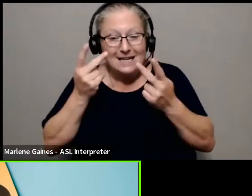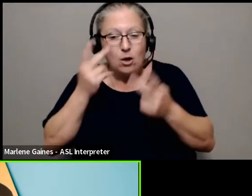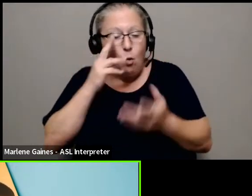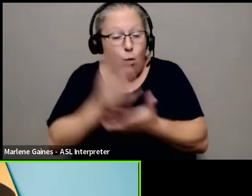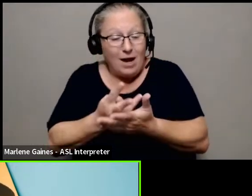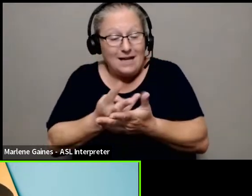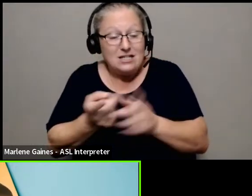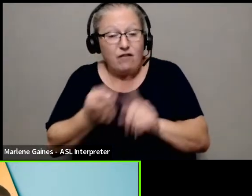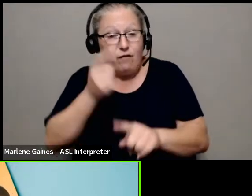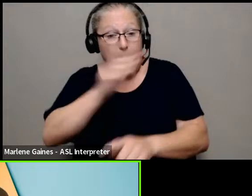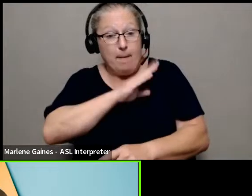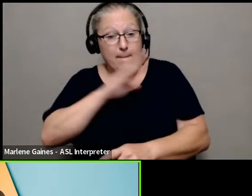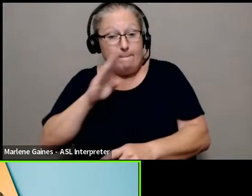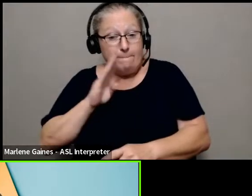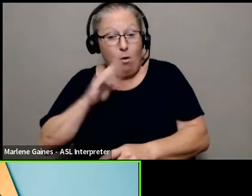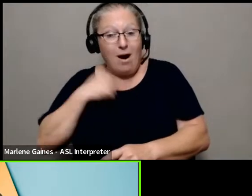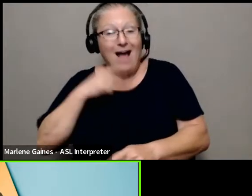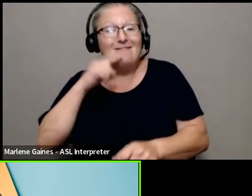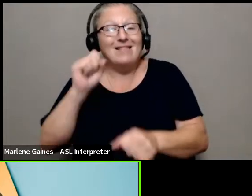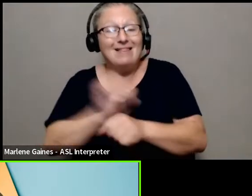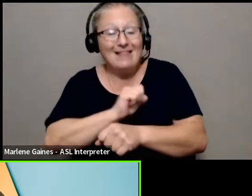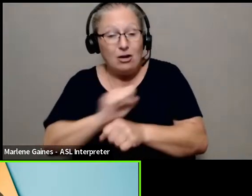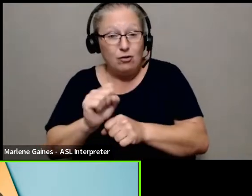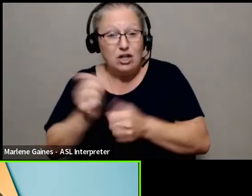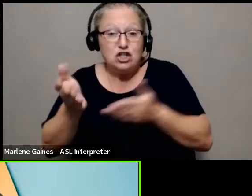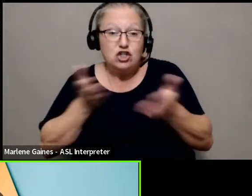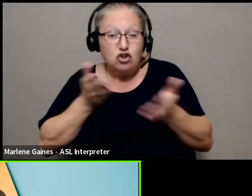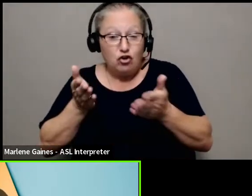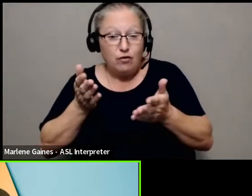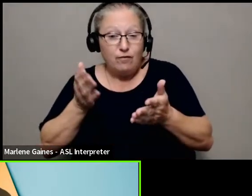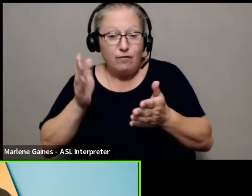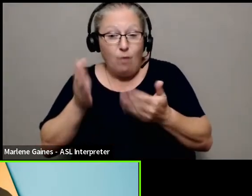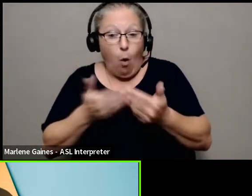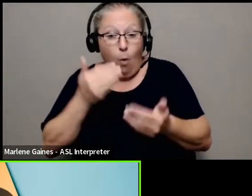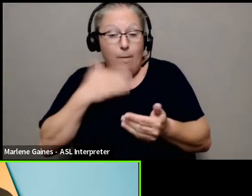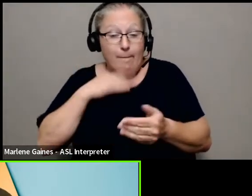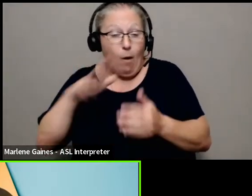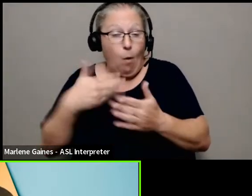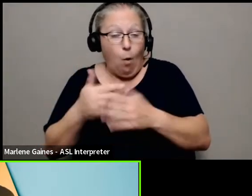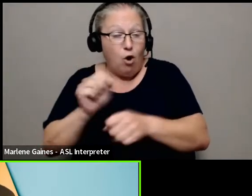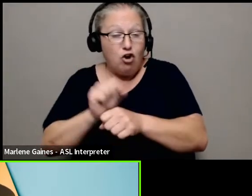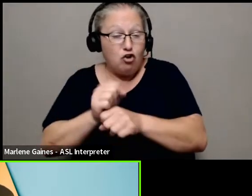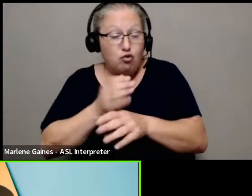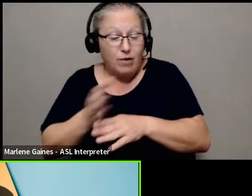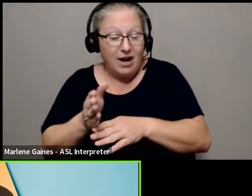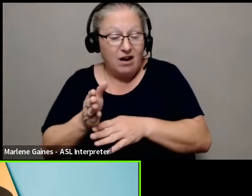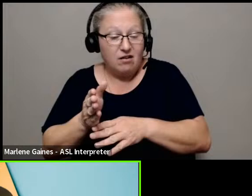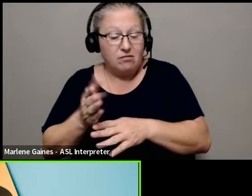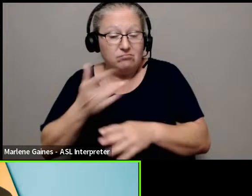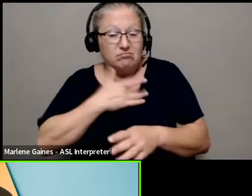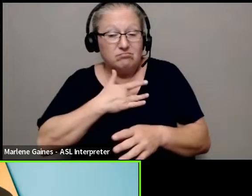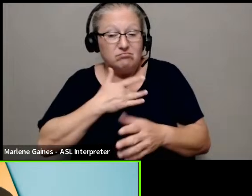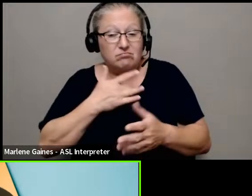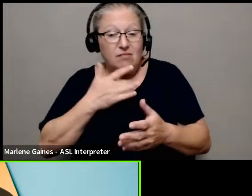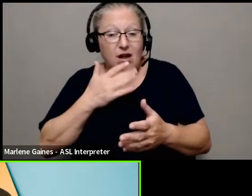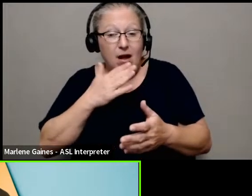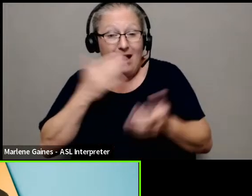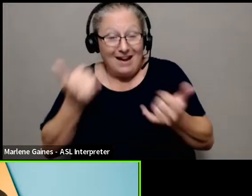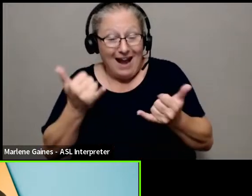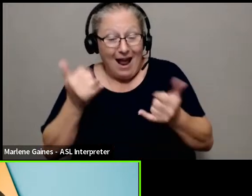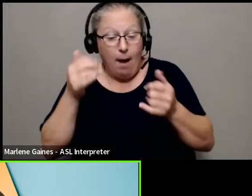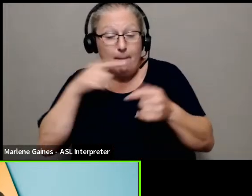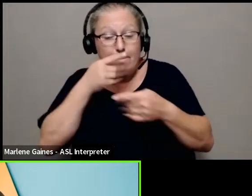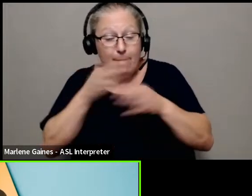Witnessing this from a board that I've literally served almost my entire career, it's disheartening. Right now in public